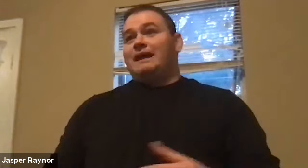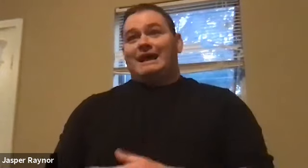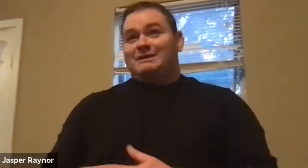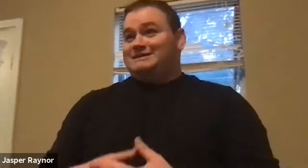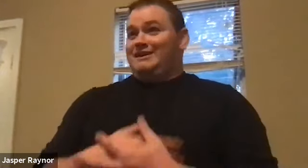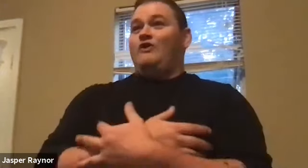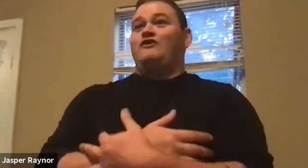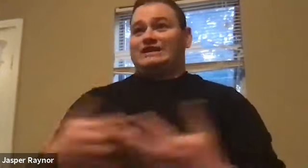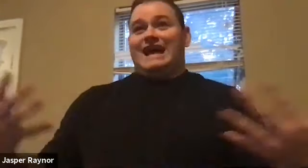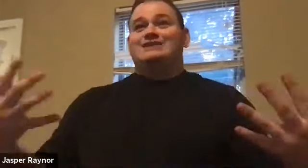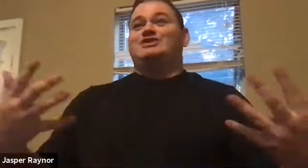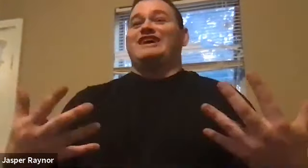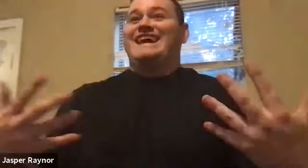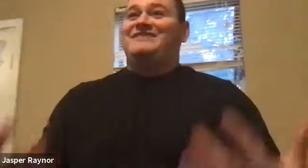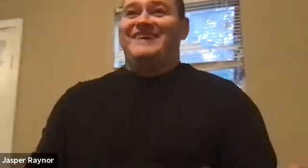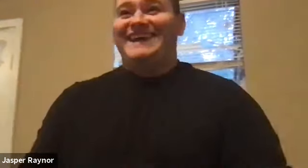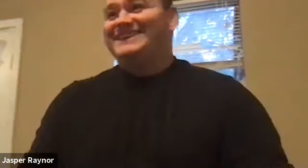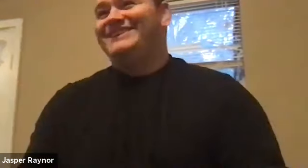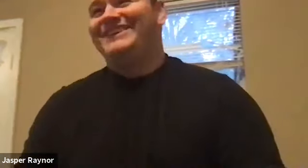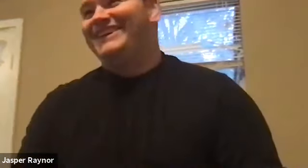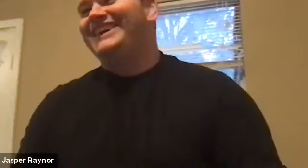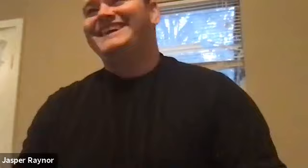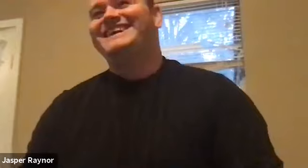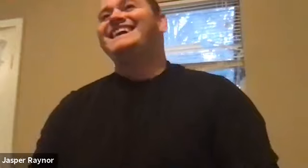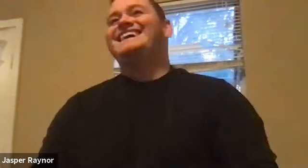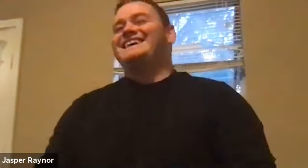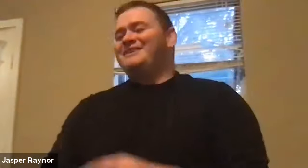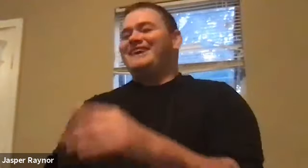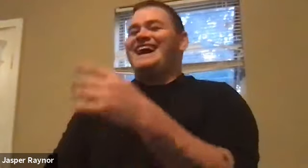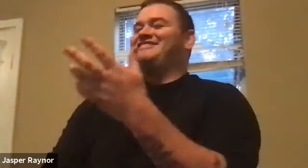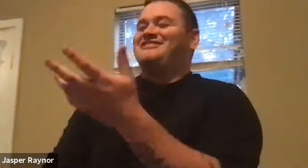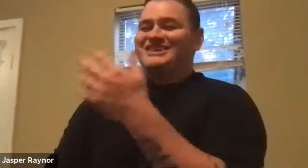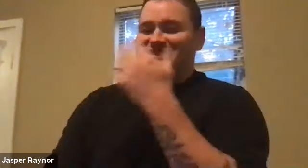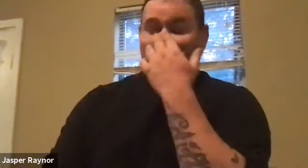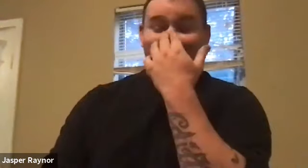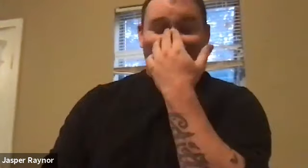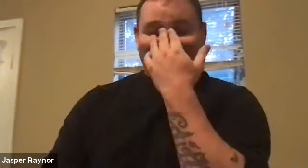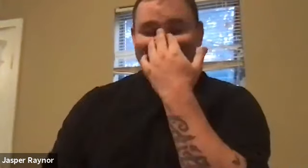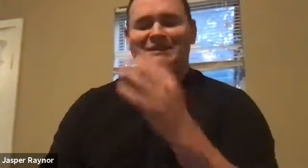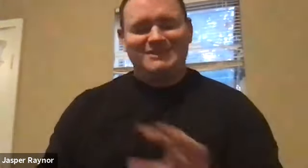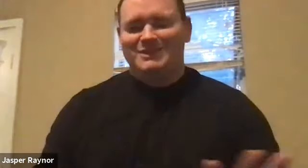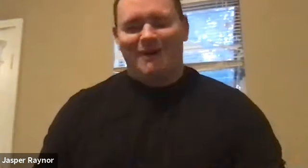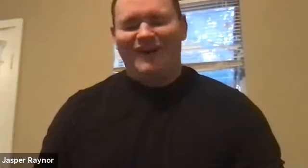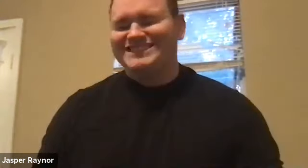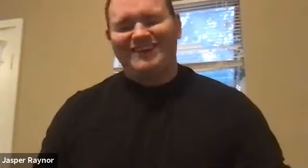like over exaggerate how fat you are. I have a friend, Jabbar. His name is Jabbar. It's so